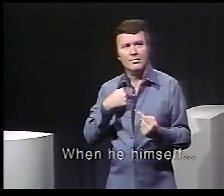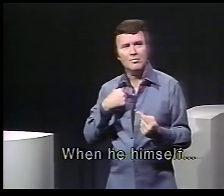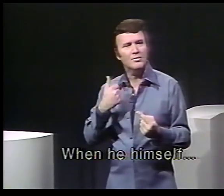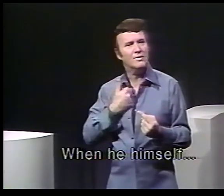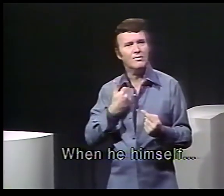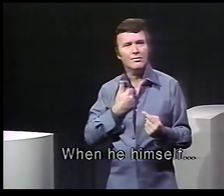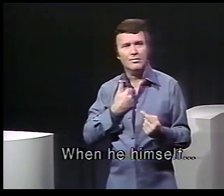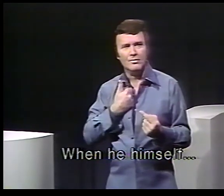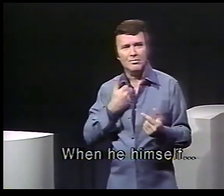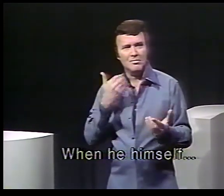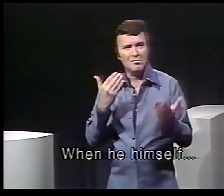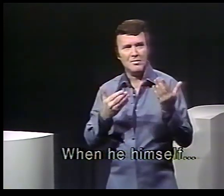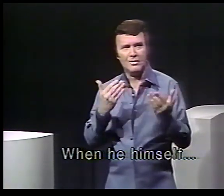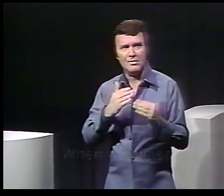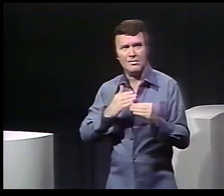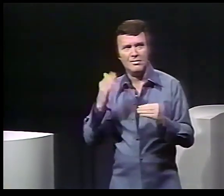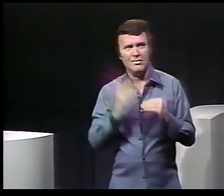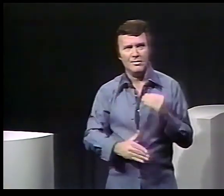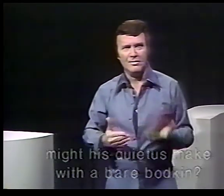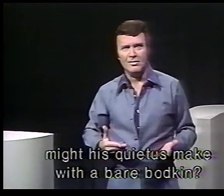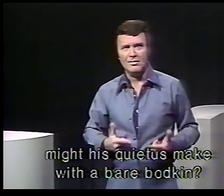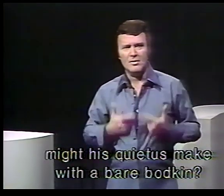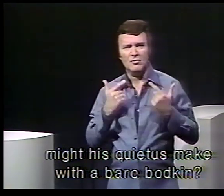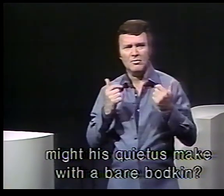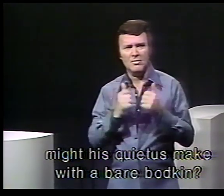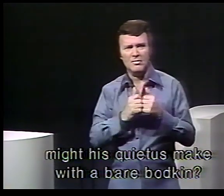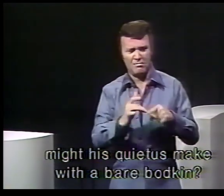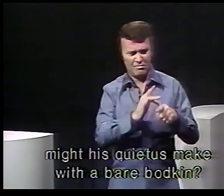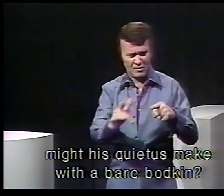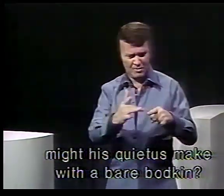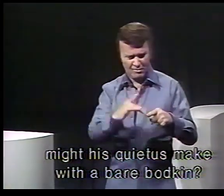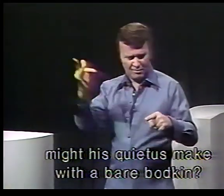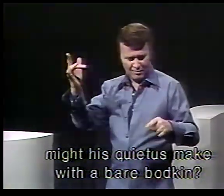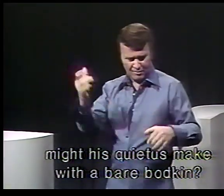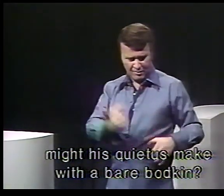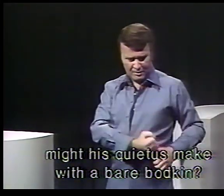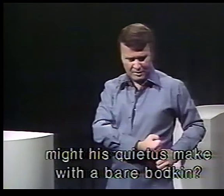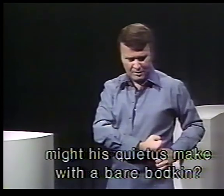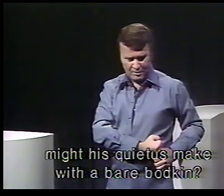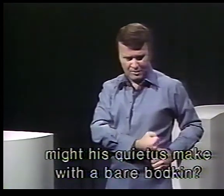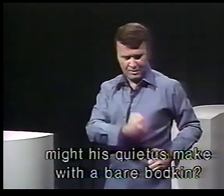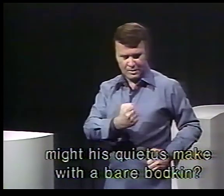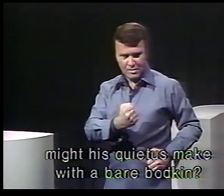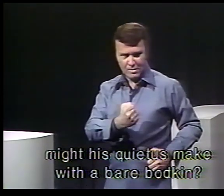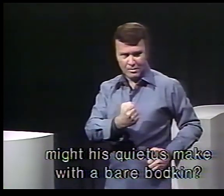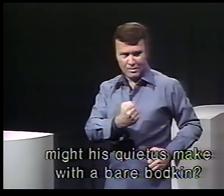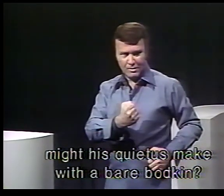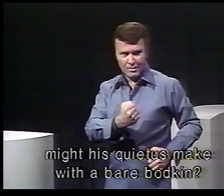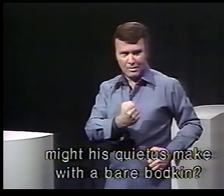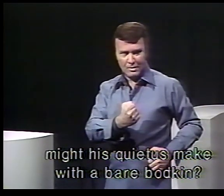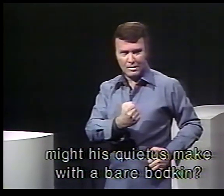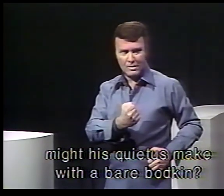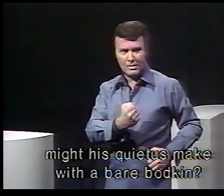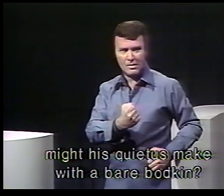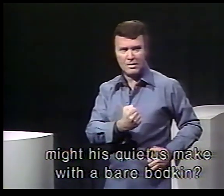when he himself might his quietus make with a bare bodkin?